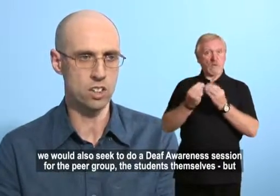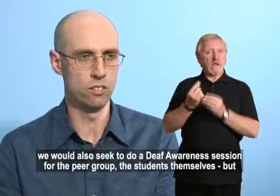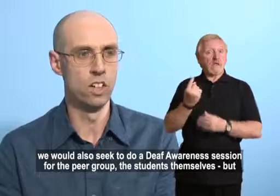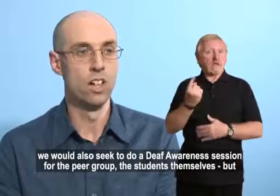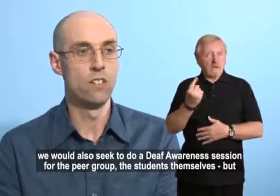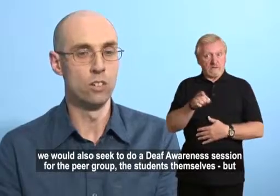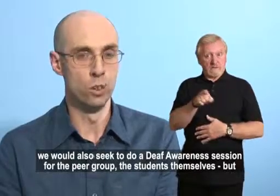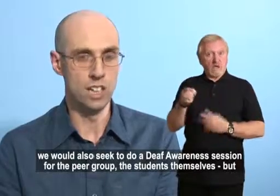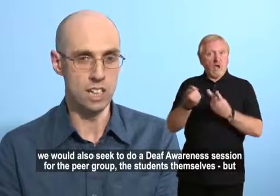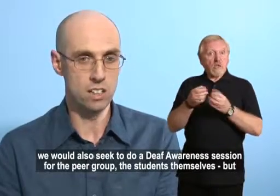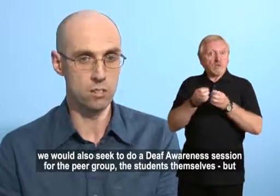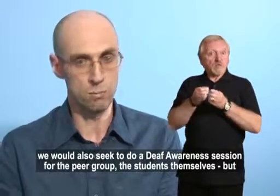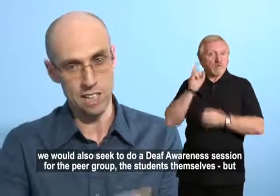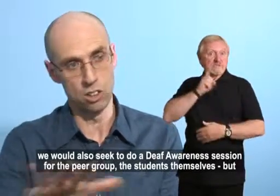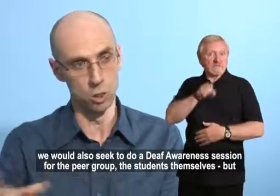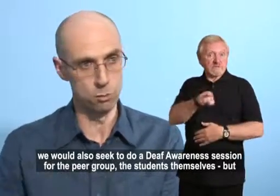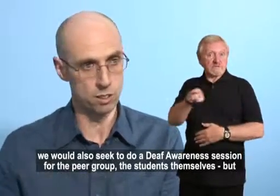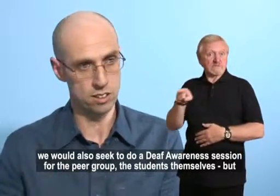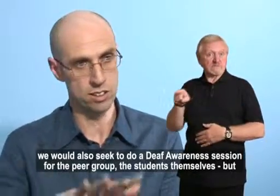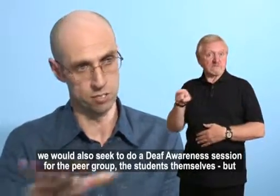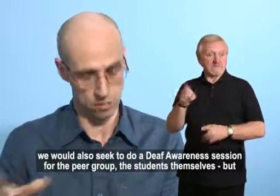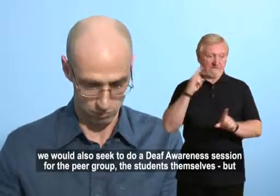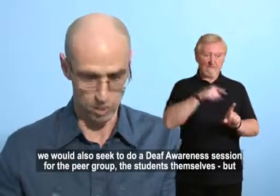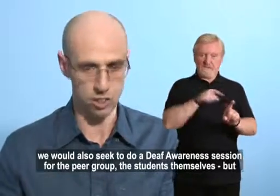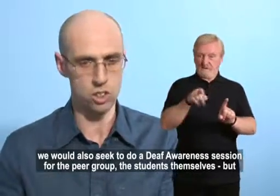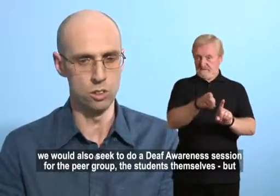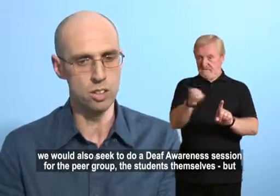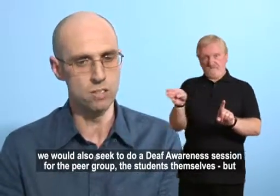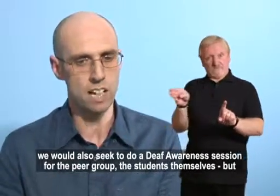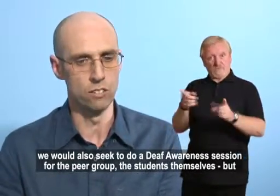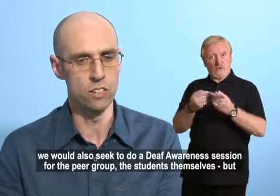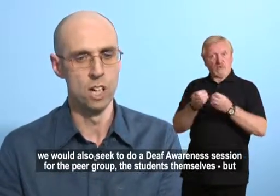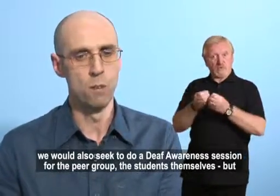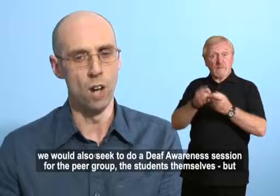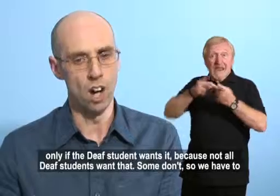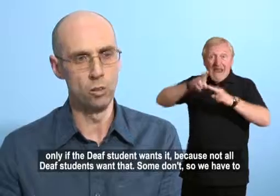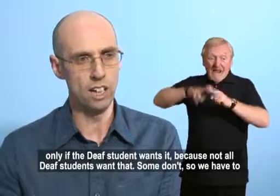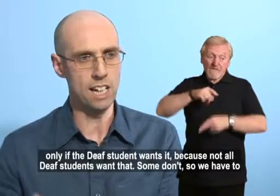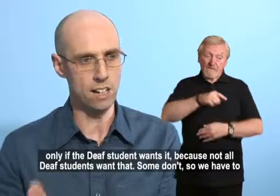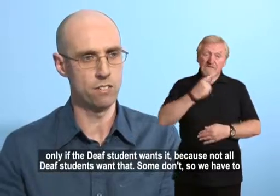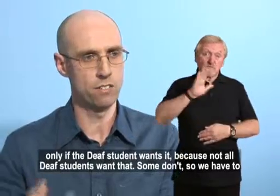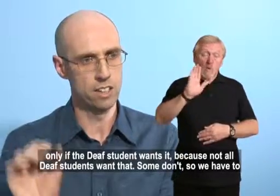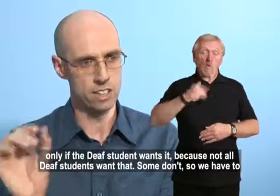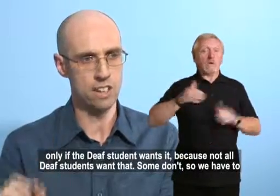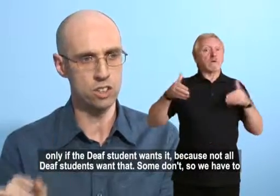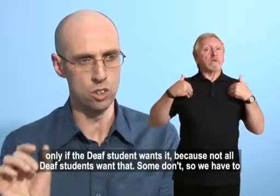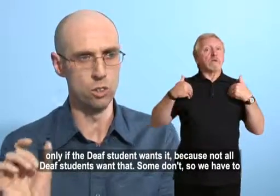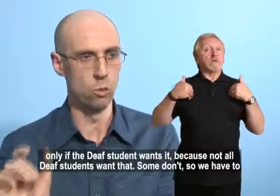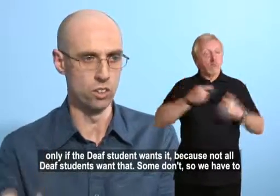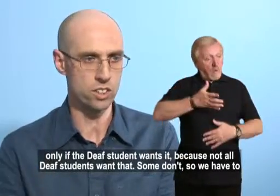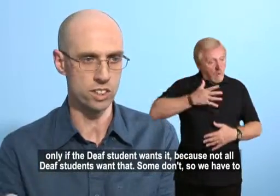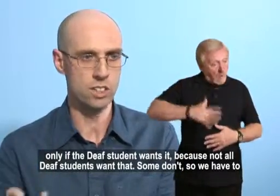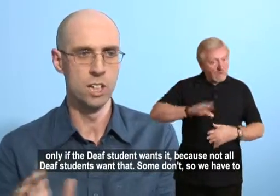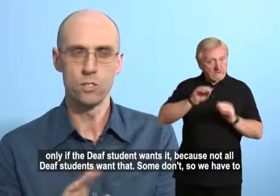awareness session for the peer group, the students themselves, but only if the deaf